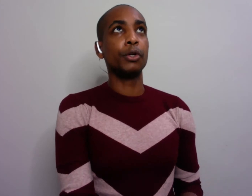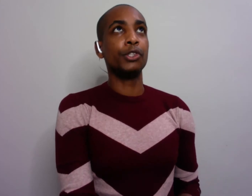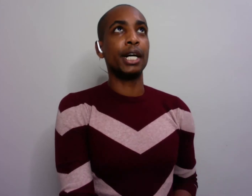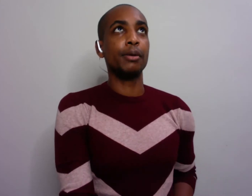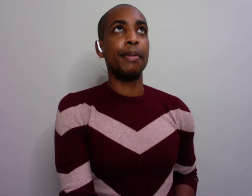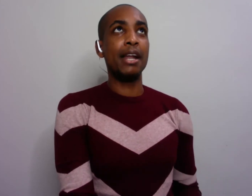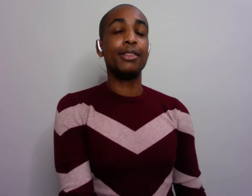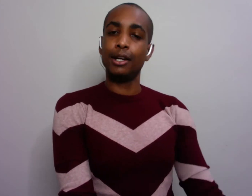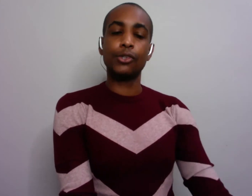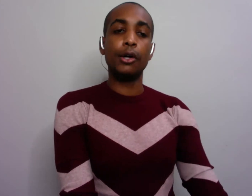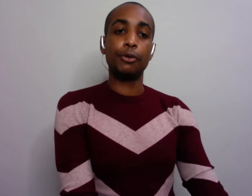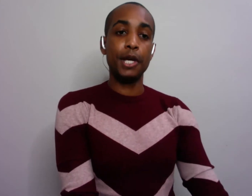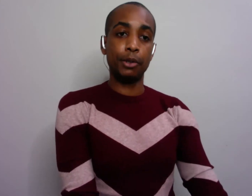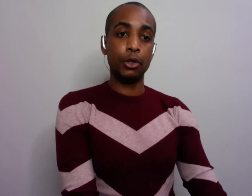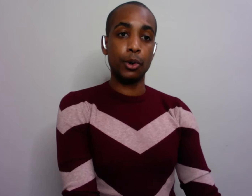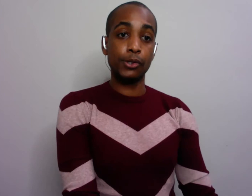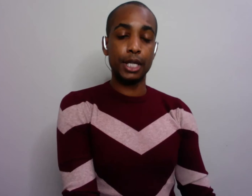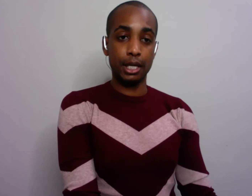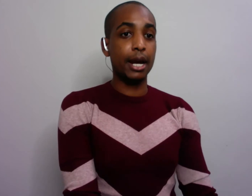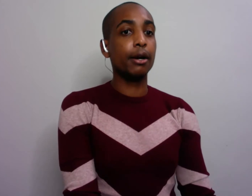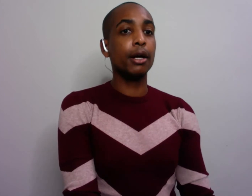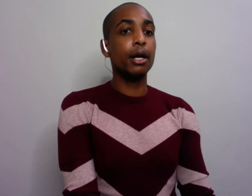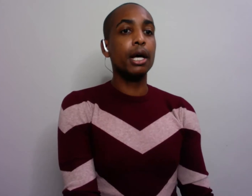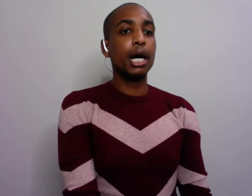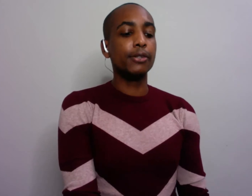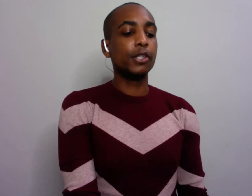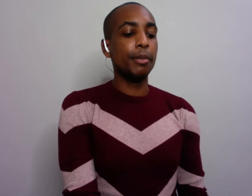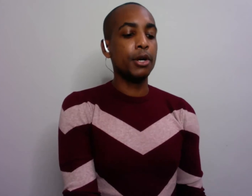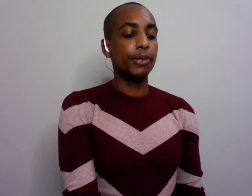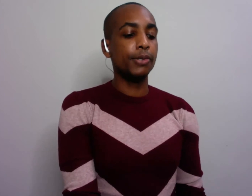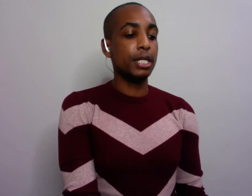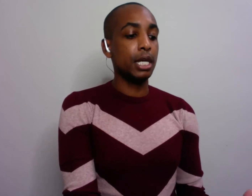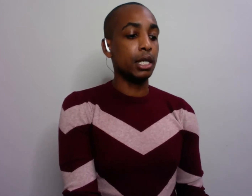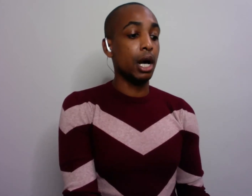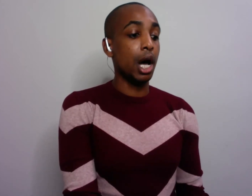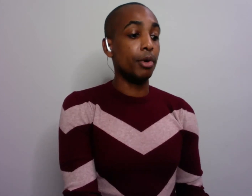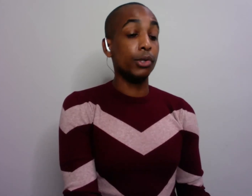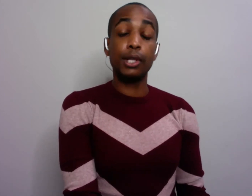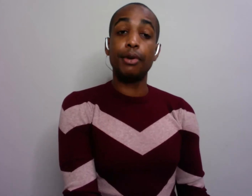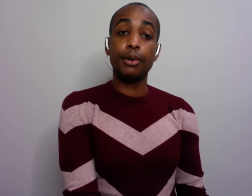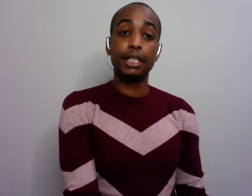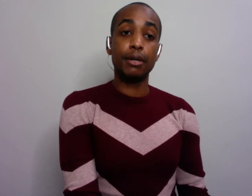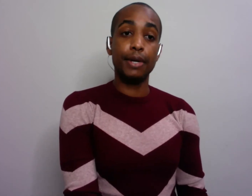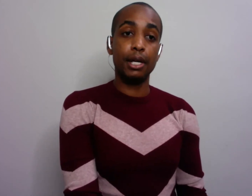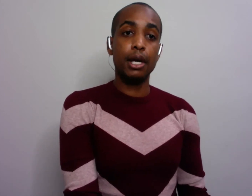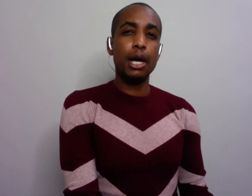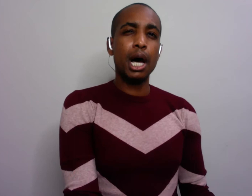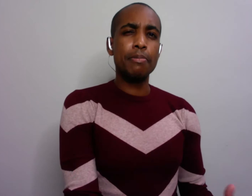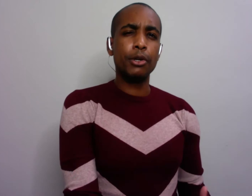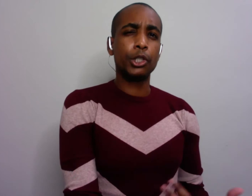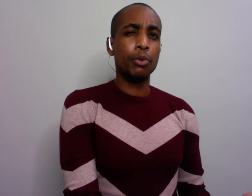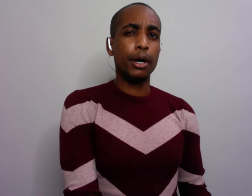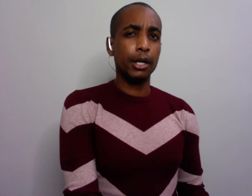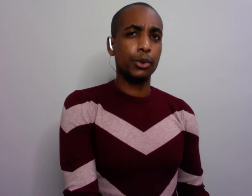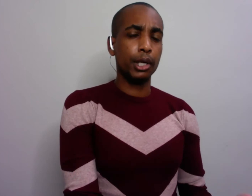to project bad things onto people who are seeking care. As someone who is who is living with HIV,